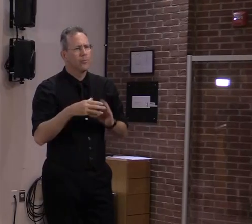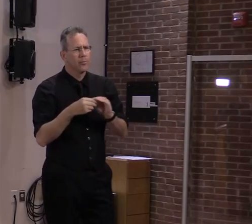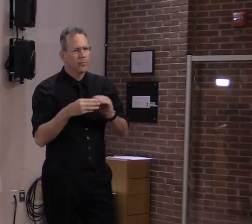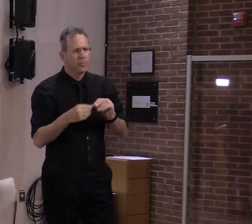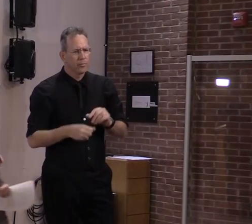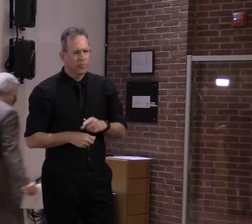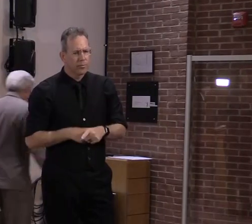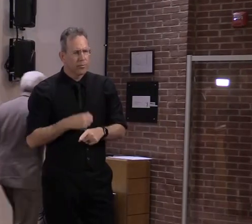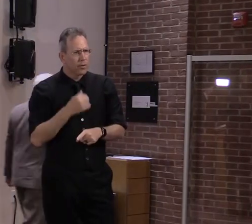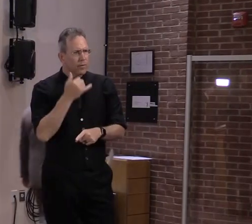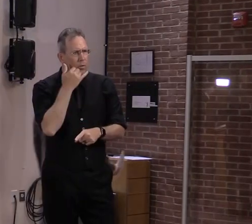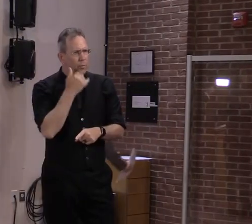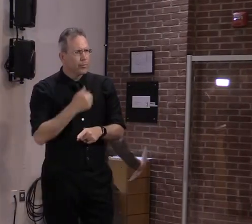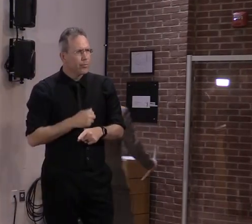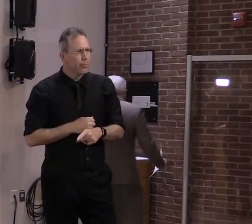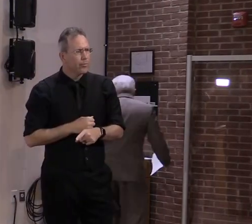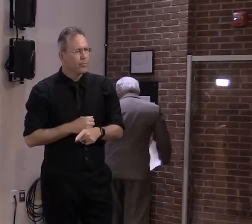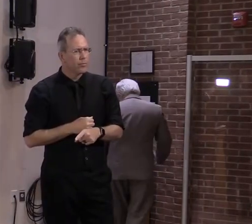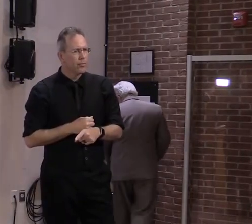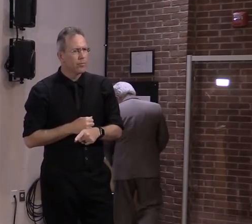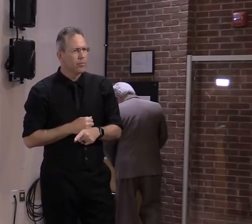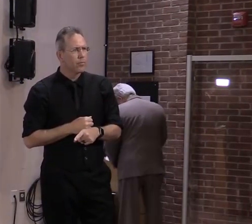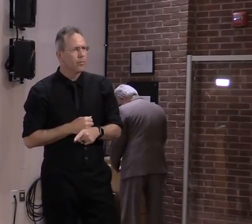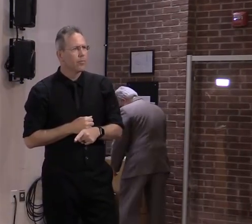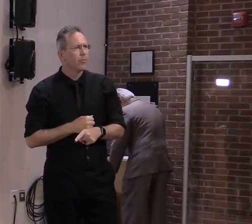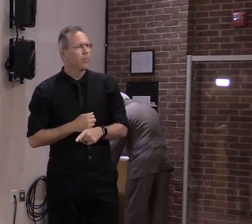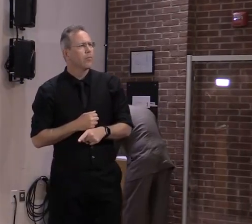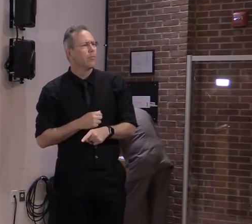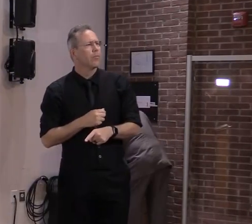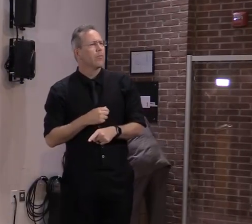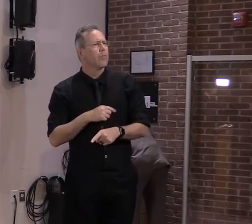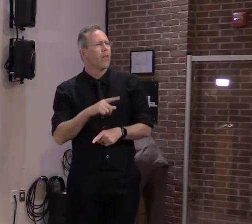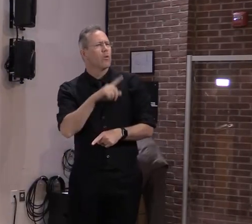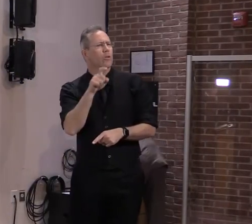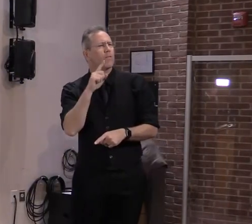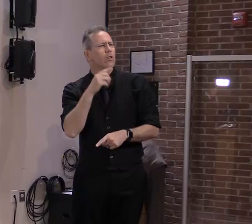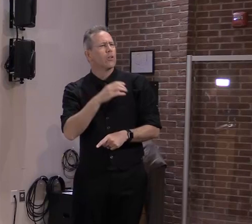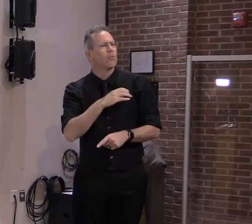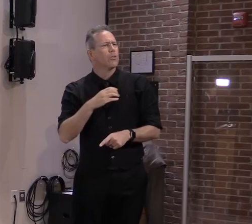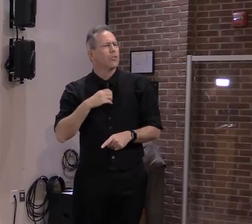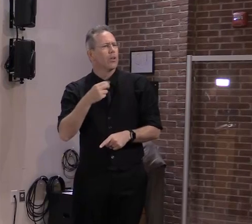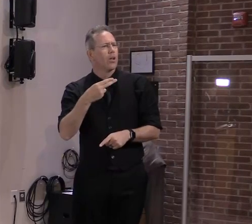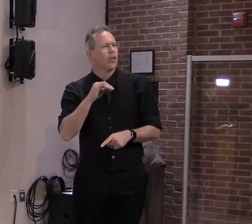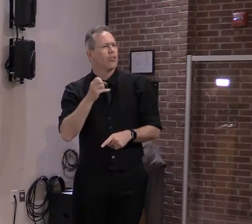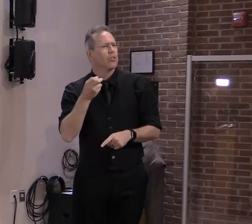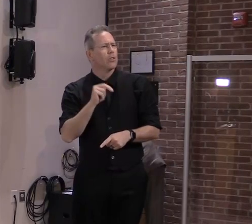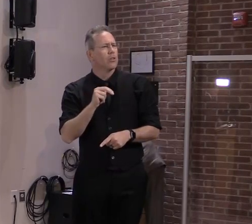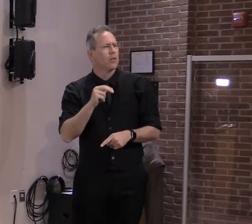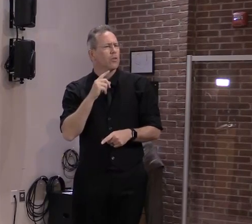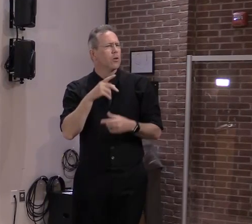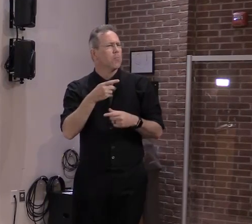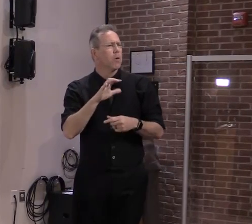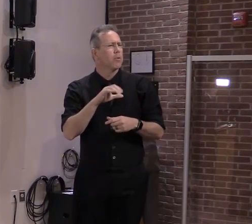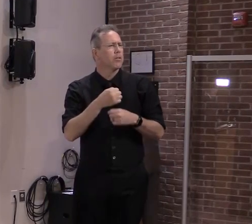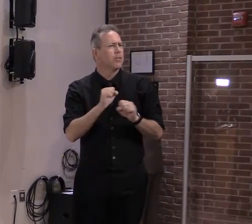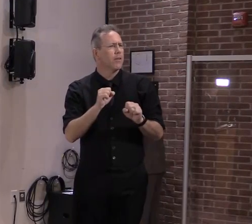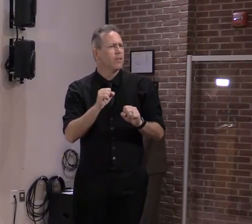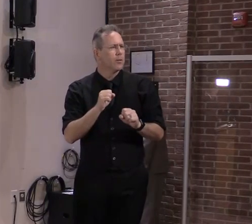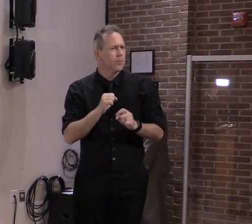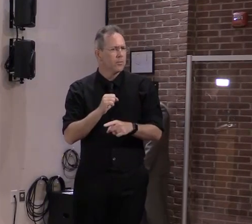Thank you. This is a question for Commissioner Harrington. Is he on the line? I believe he is.